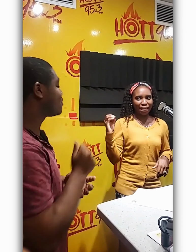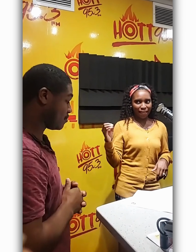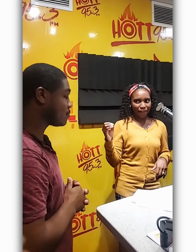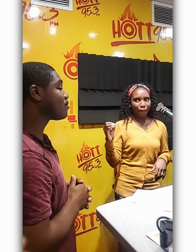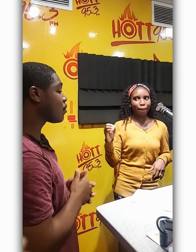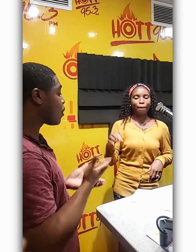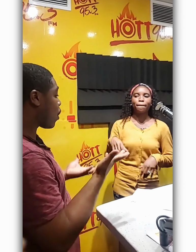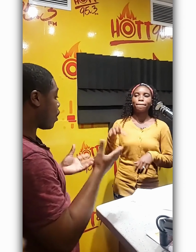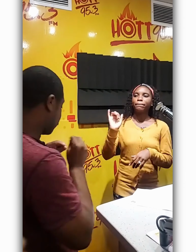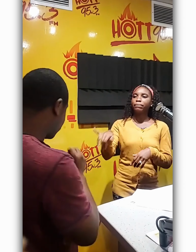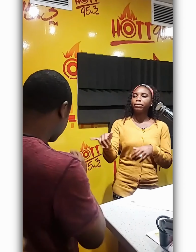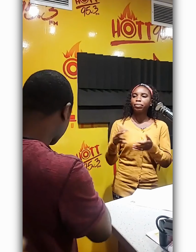CODA.